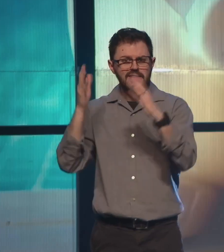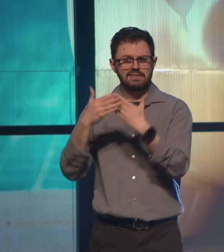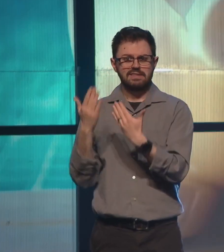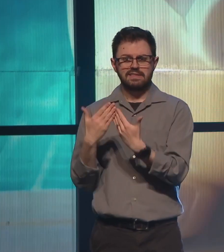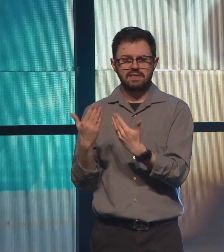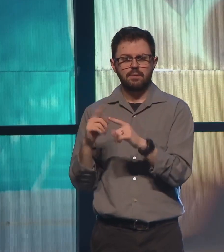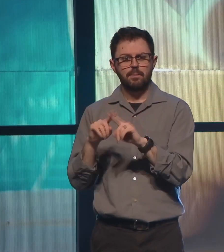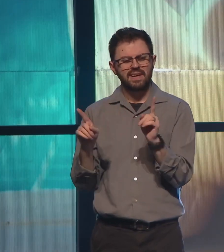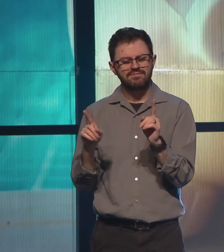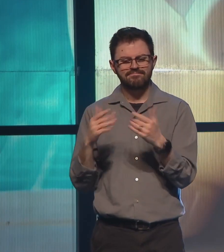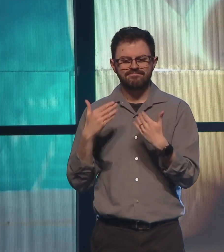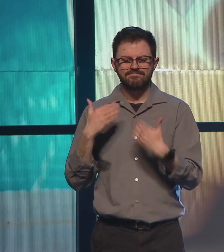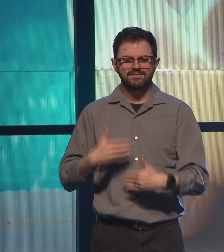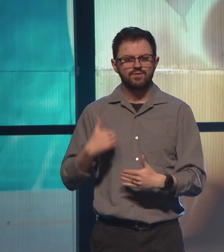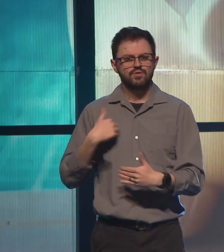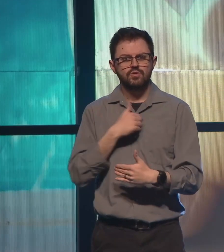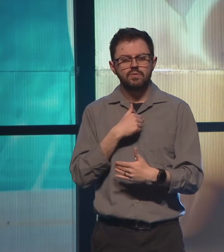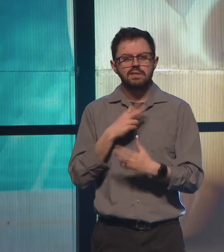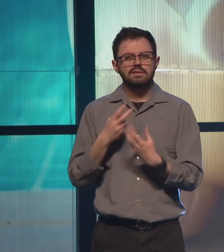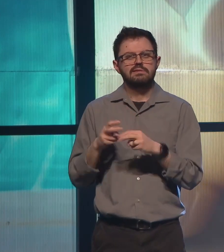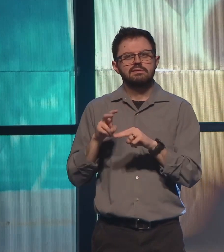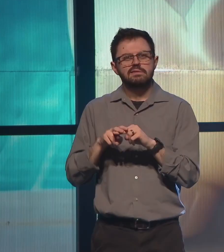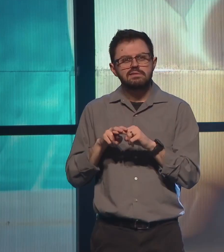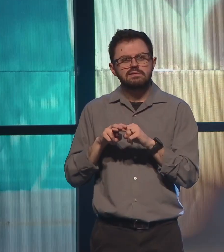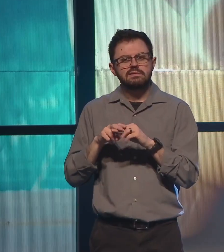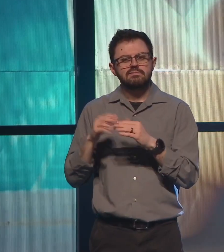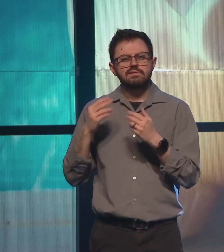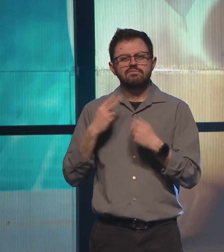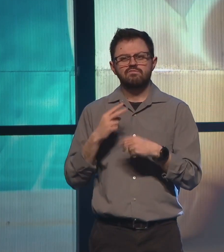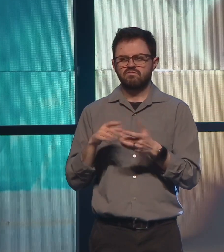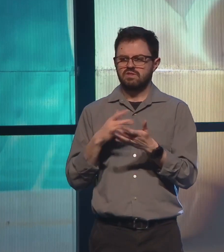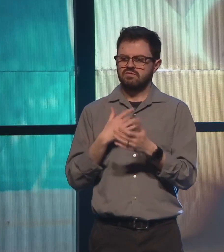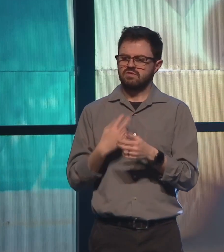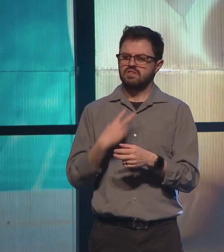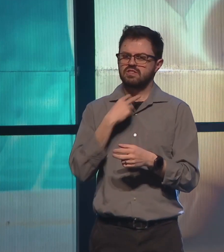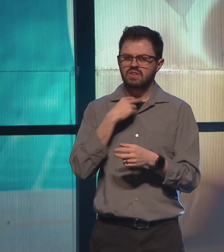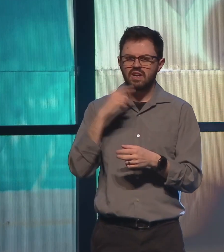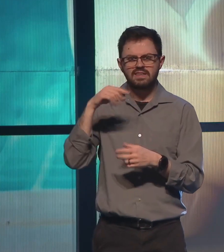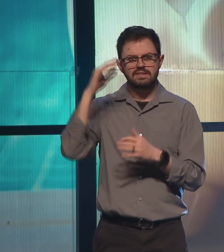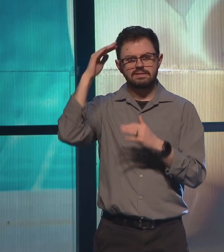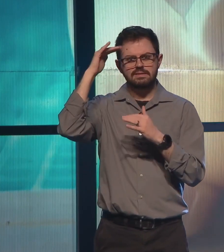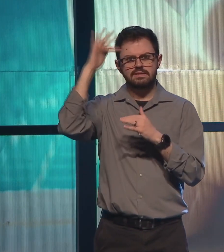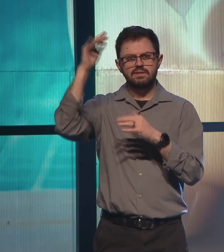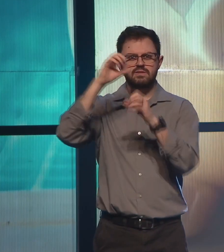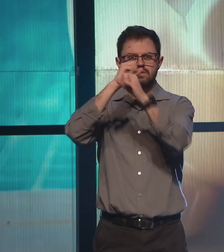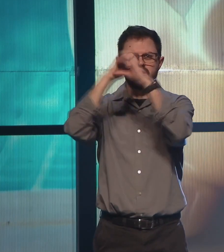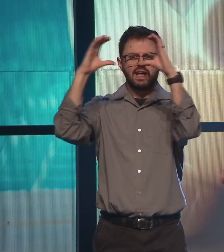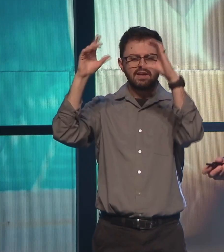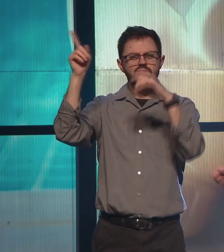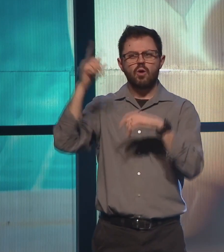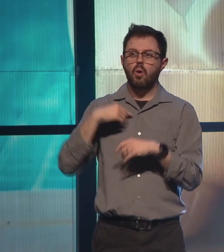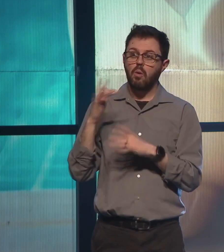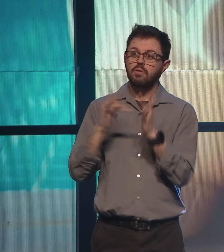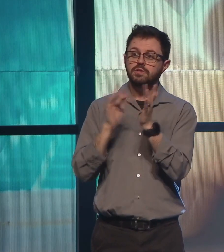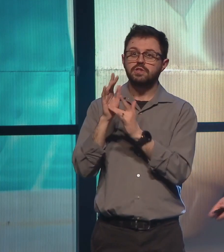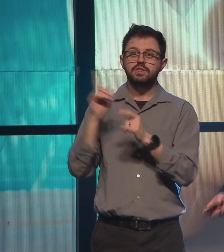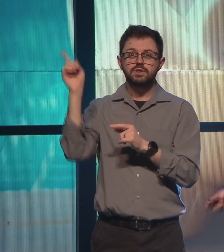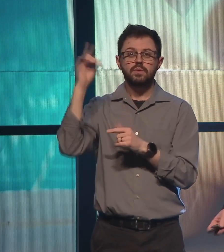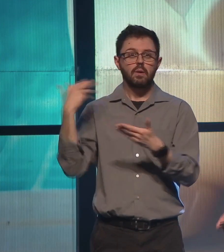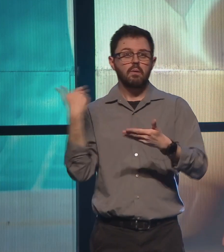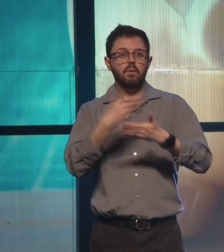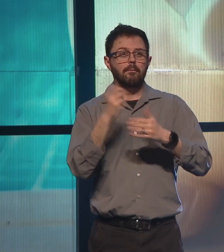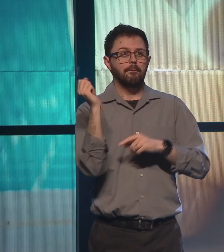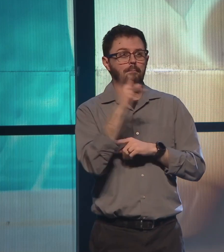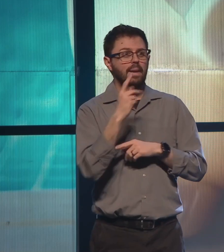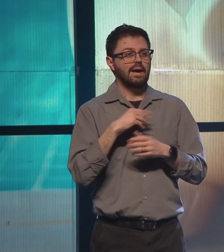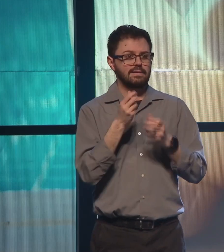Unfortunately, we sit sometimes in a theology that is expecting Jesus to come return on clouds and make it all happen for us. And I don't know where in the